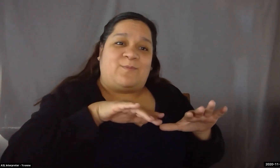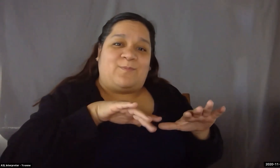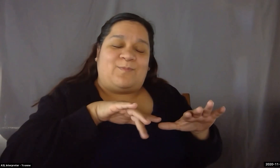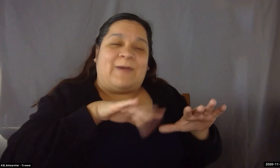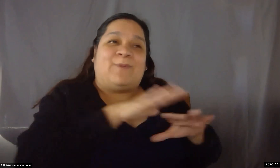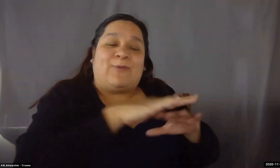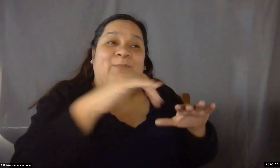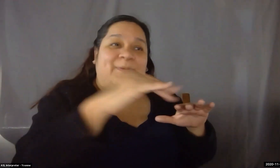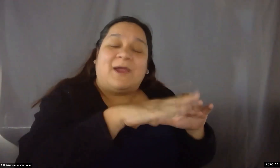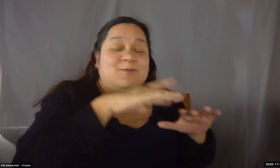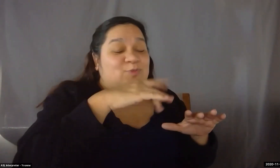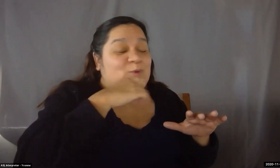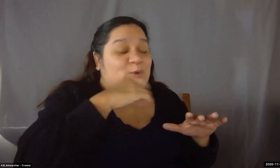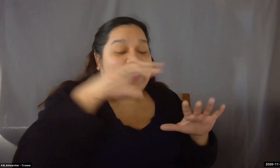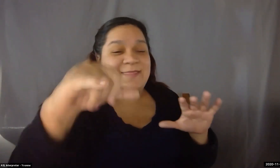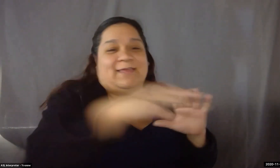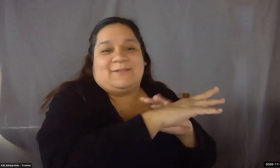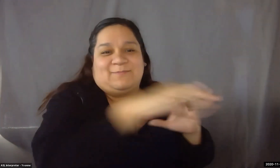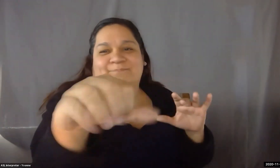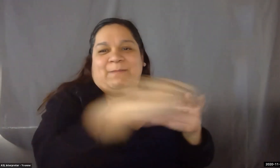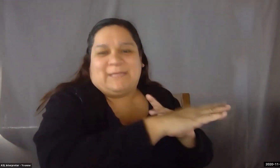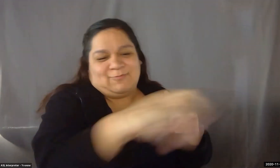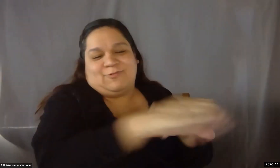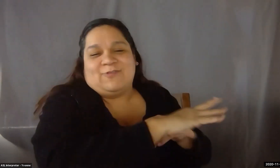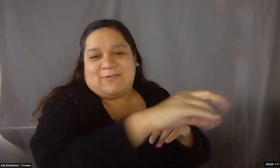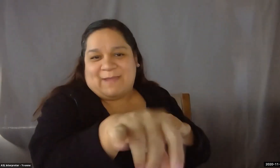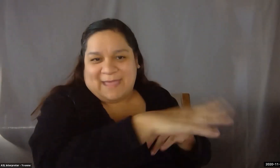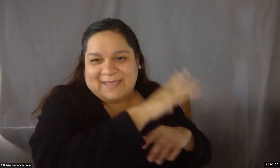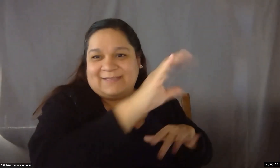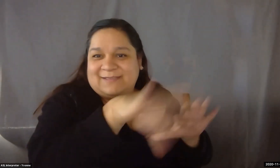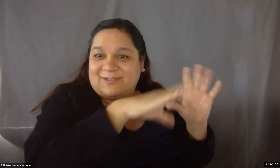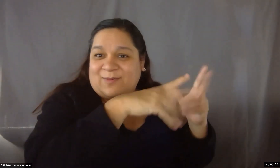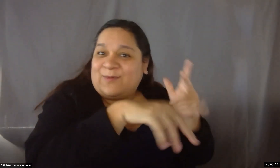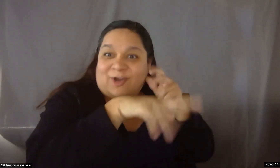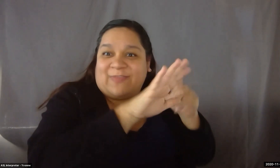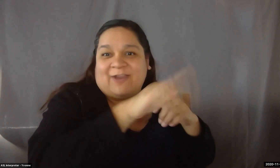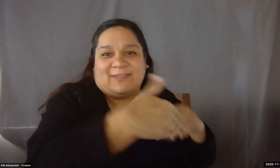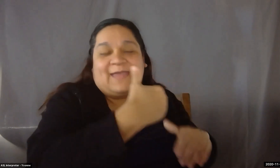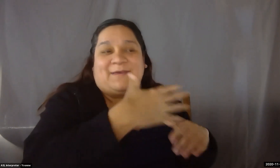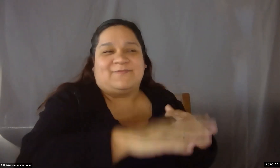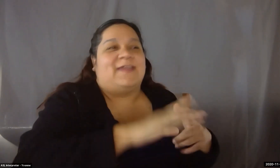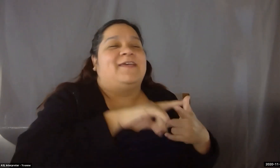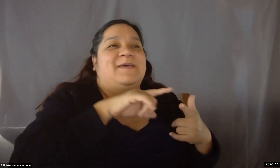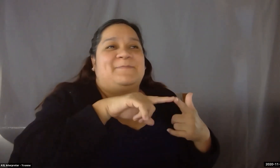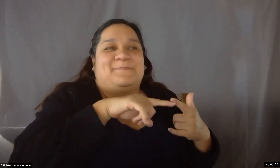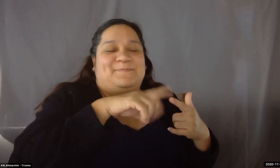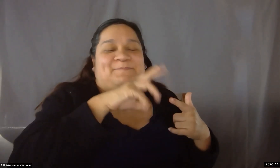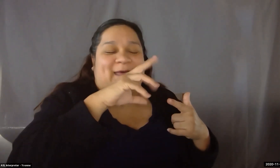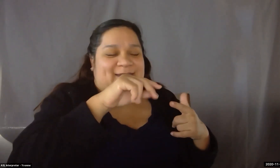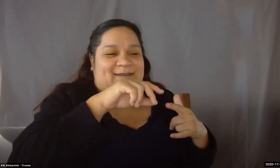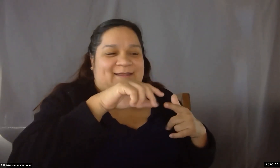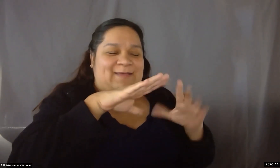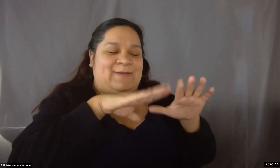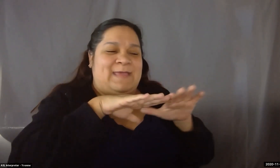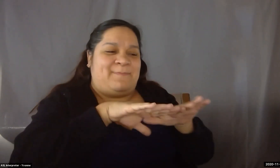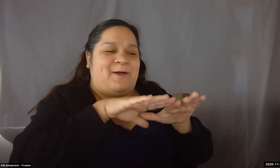But where we had parked, it was really cool. It had like a little bubbling creek right by us. And so we heard that all night. That was fine.